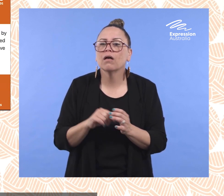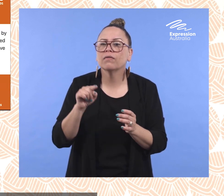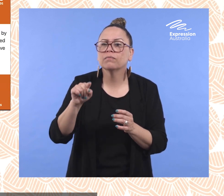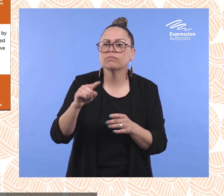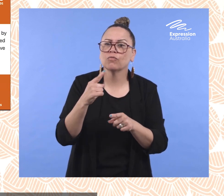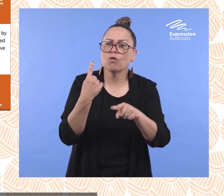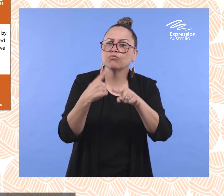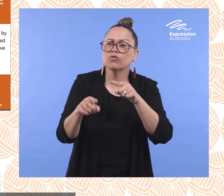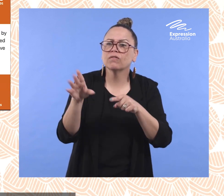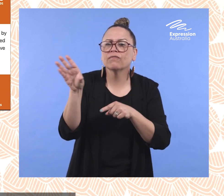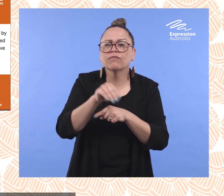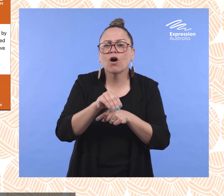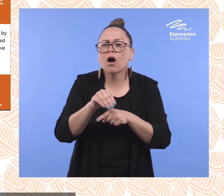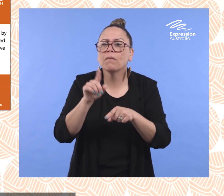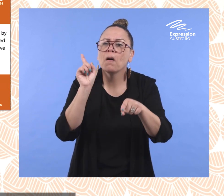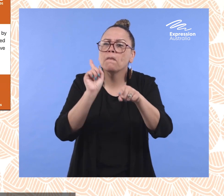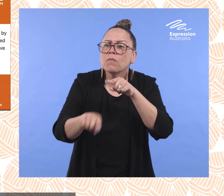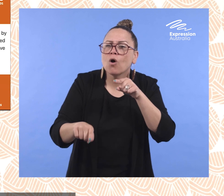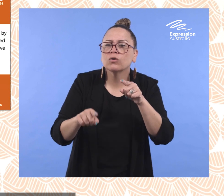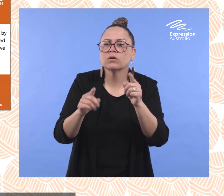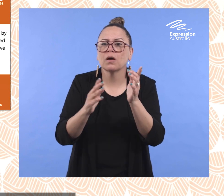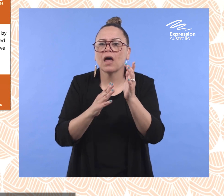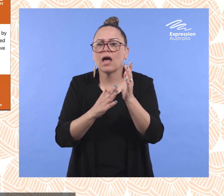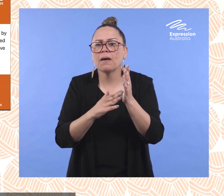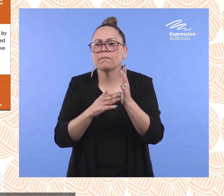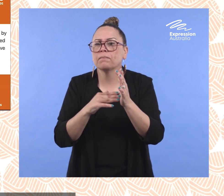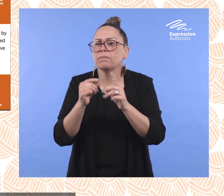authorised by a majority of the members of Parliament,